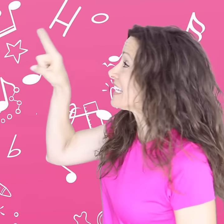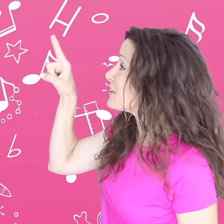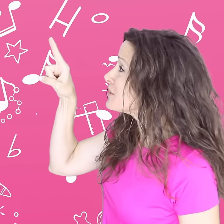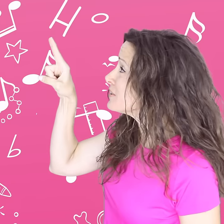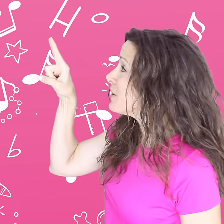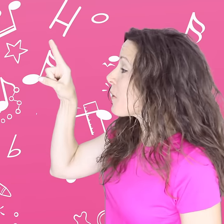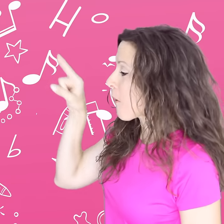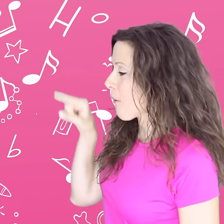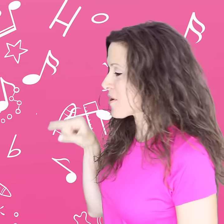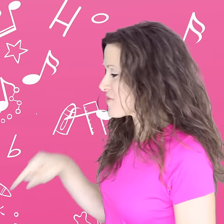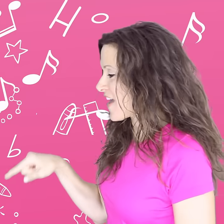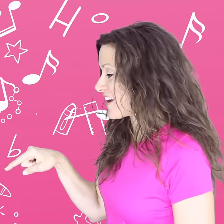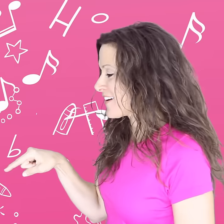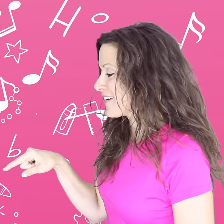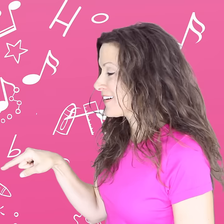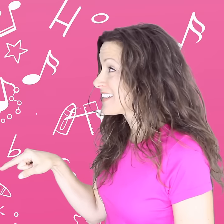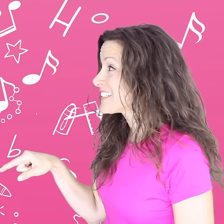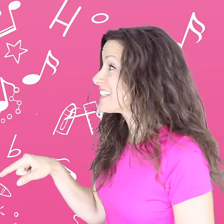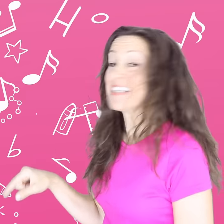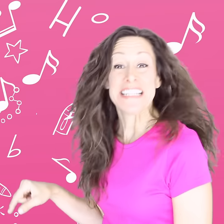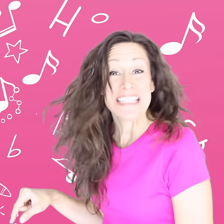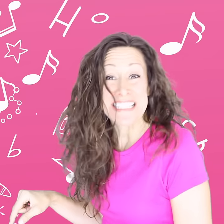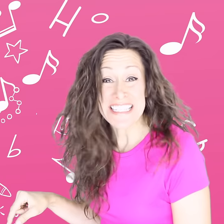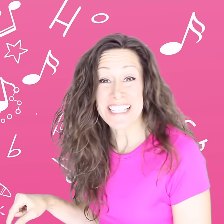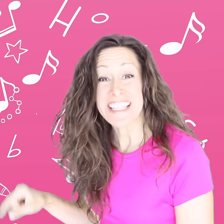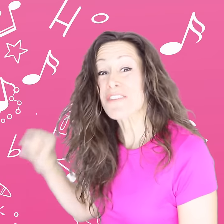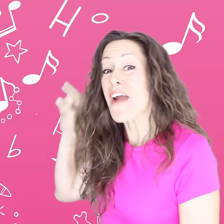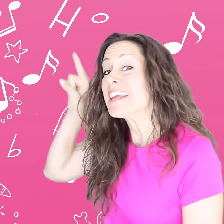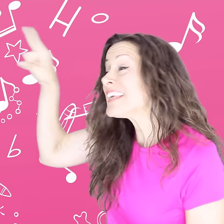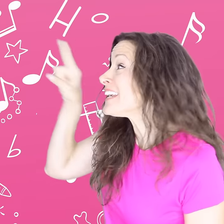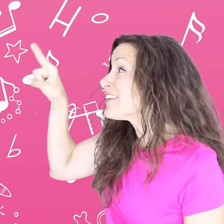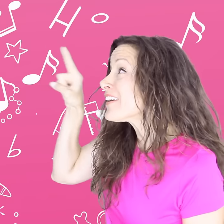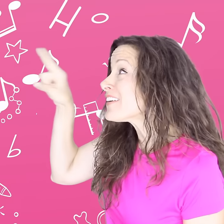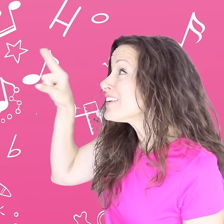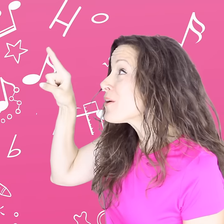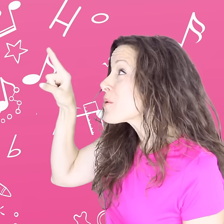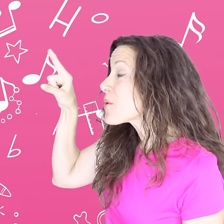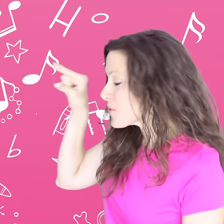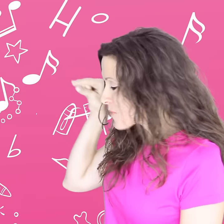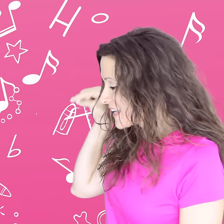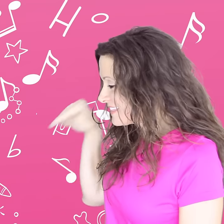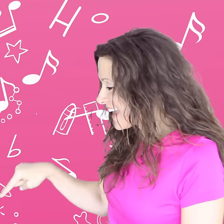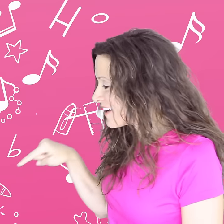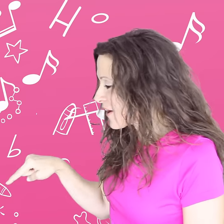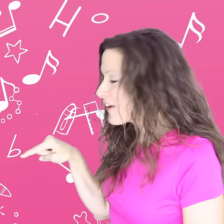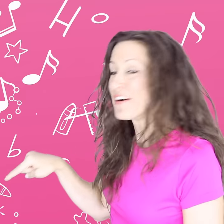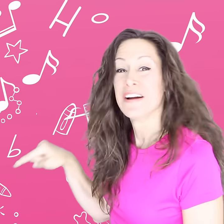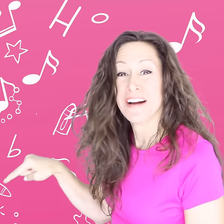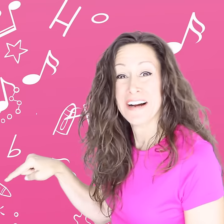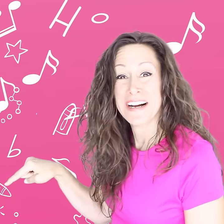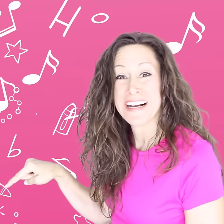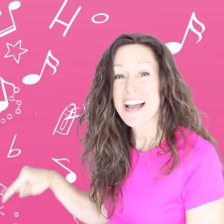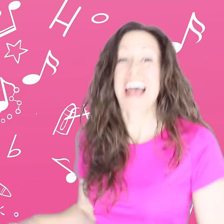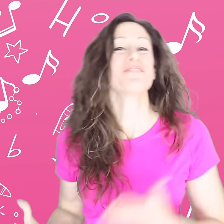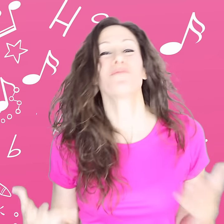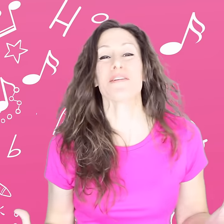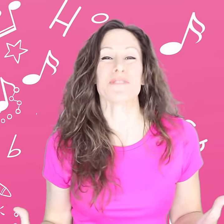here or there. Just click right here or right there. And we will